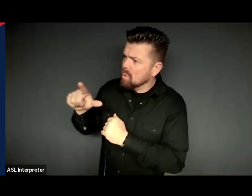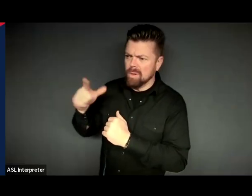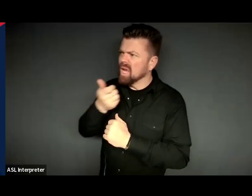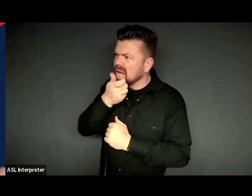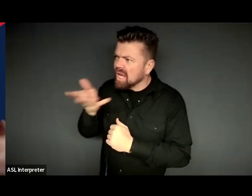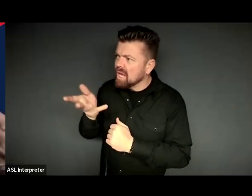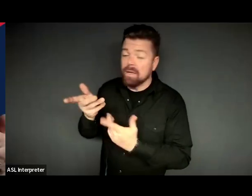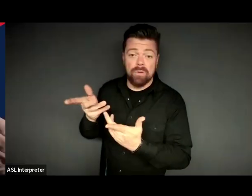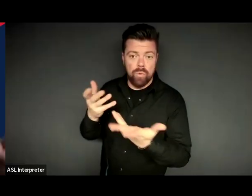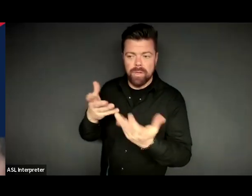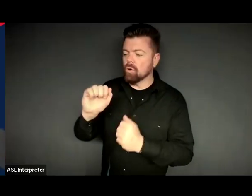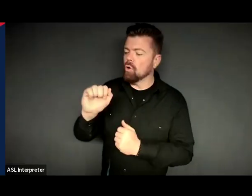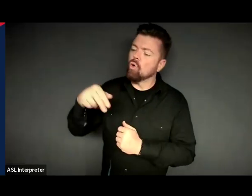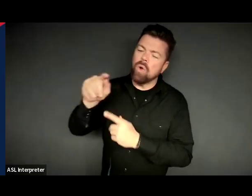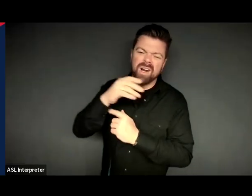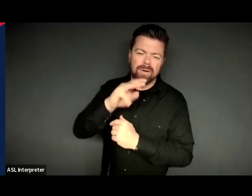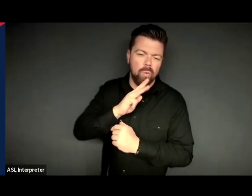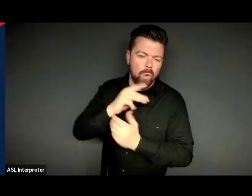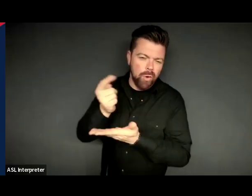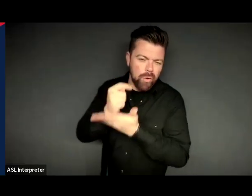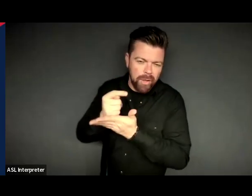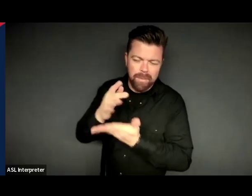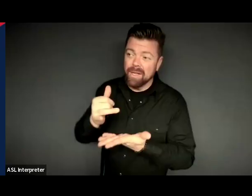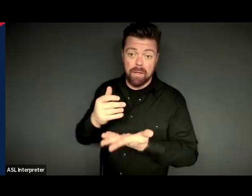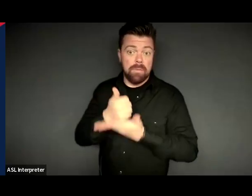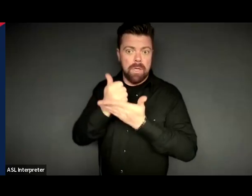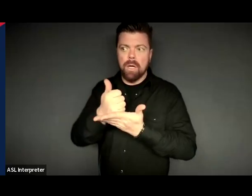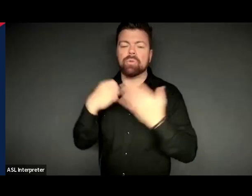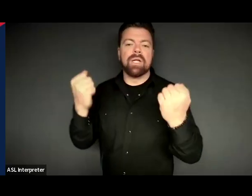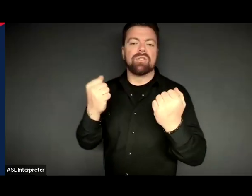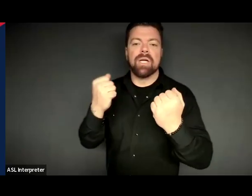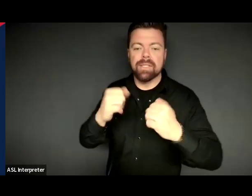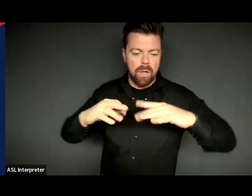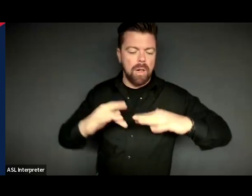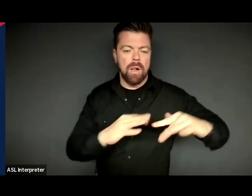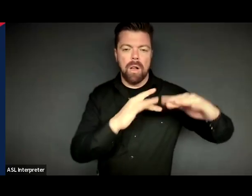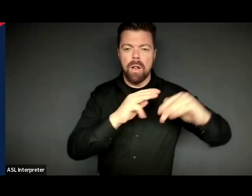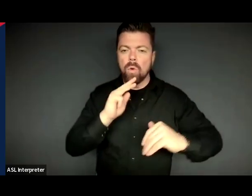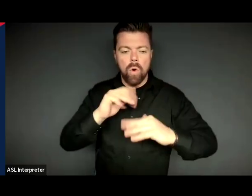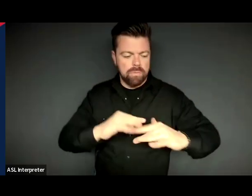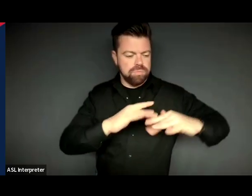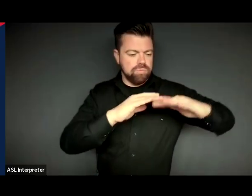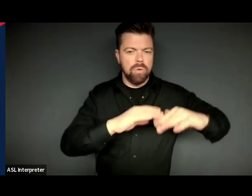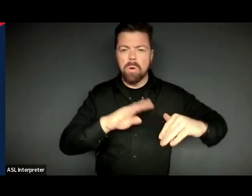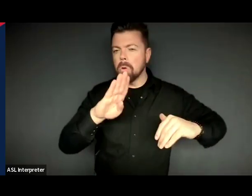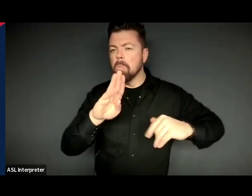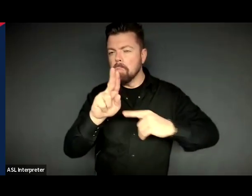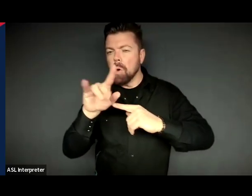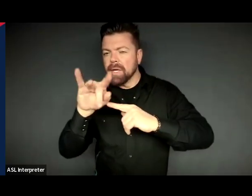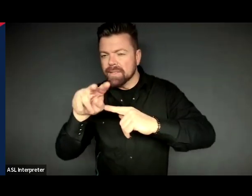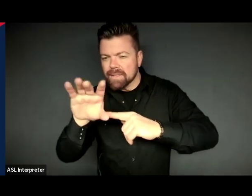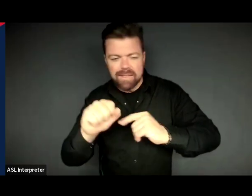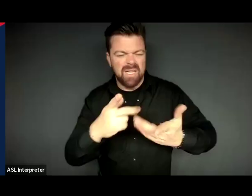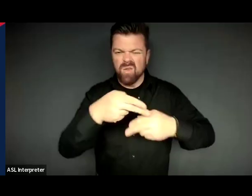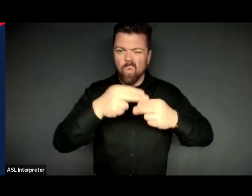do your exercises because the buoyancy of the water helps you. Sometimes people give private exercises, therapy sessions in